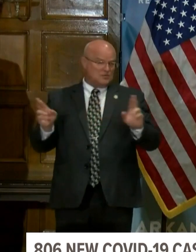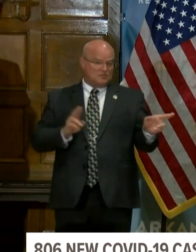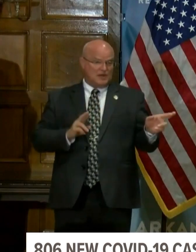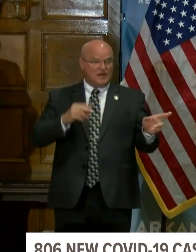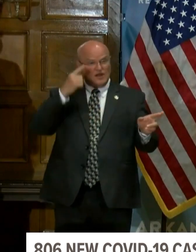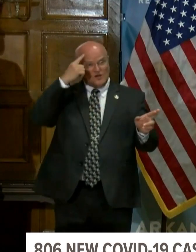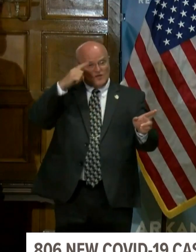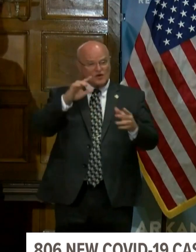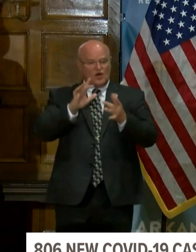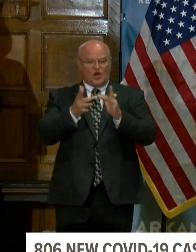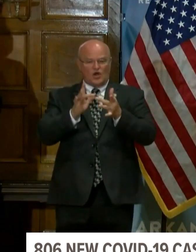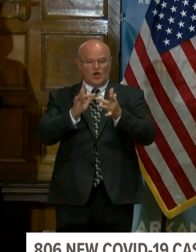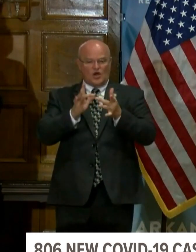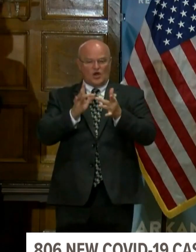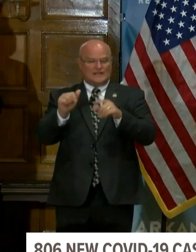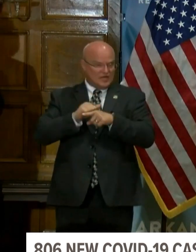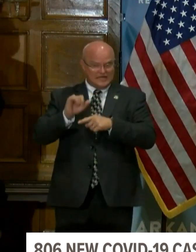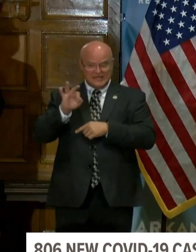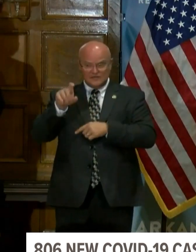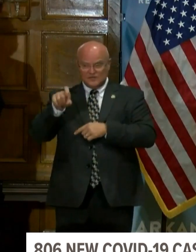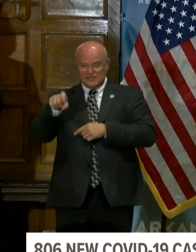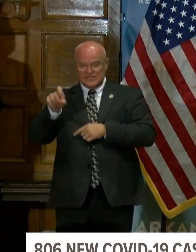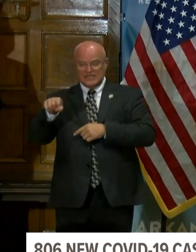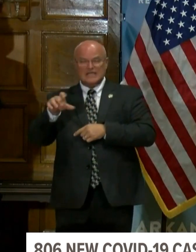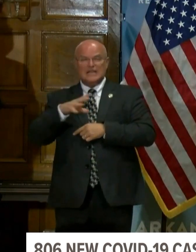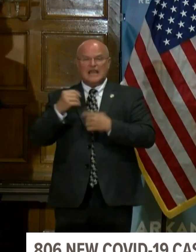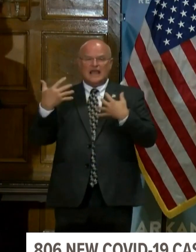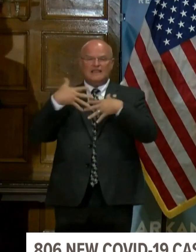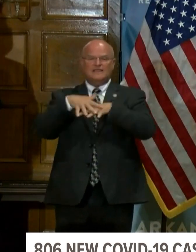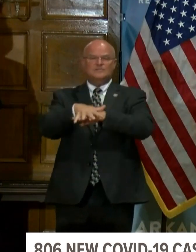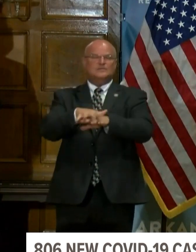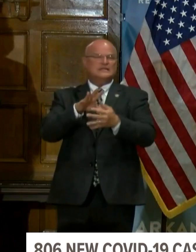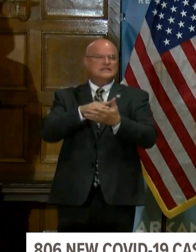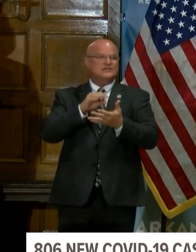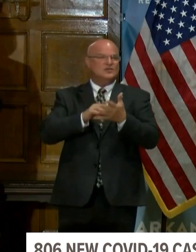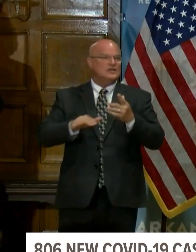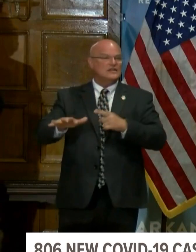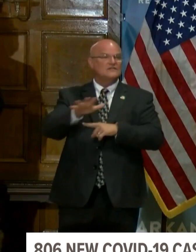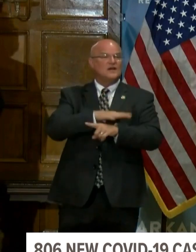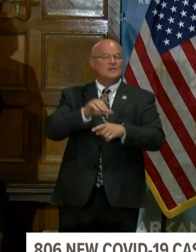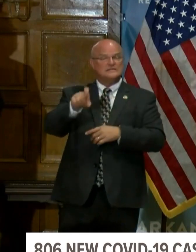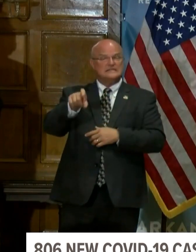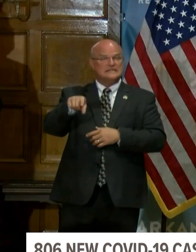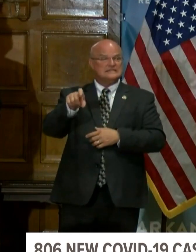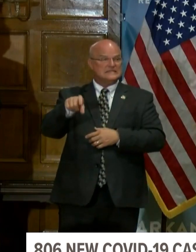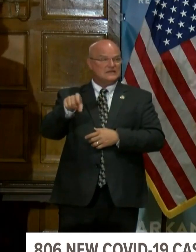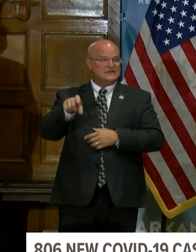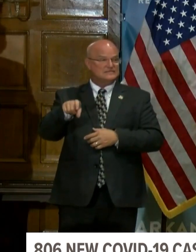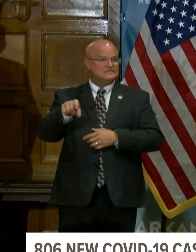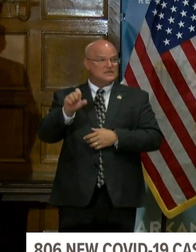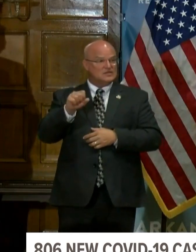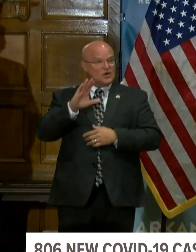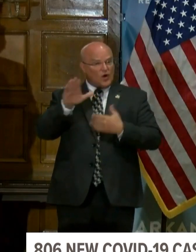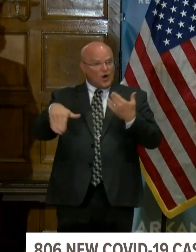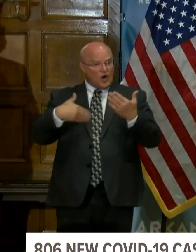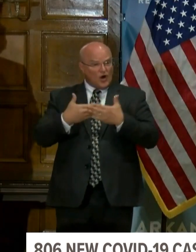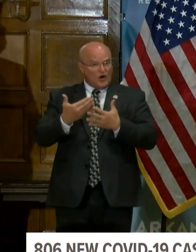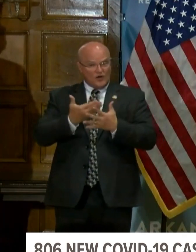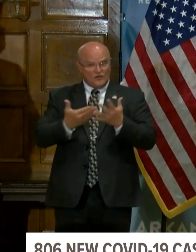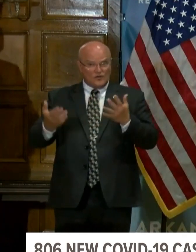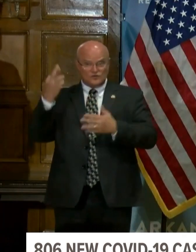prepared for our online training and the blended learning environment that's necessary. And so all of